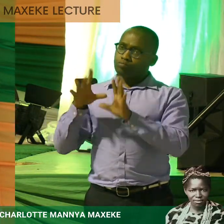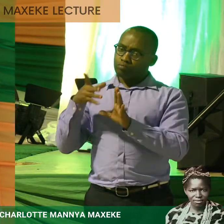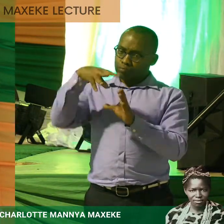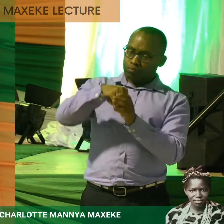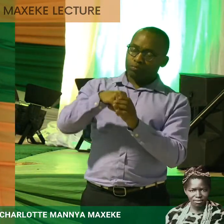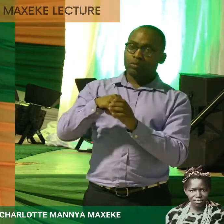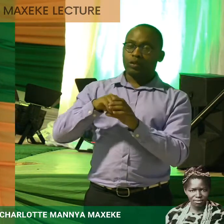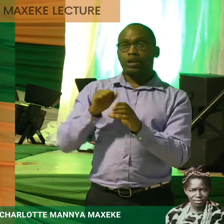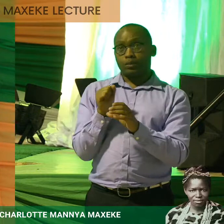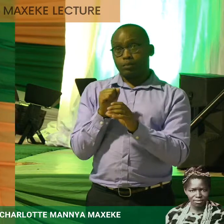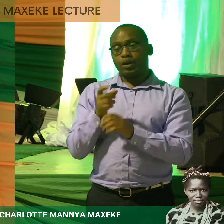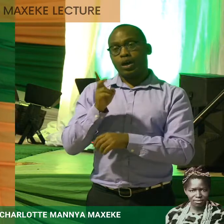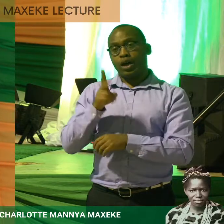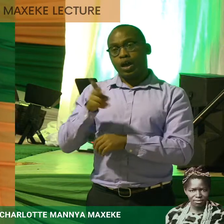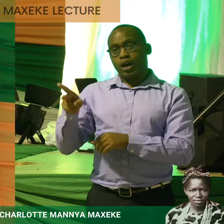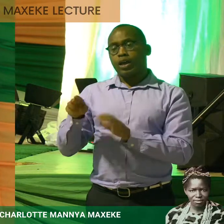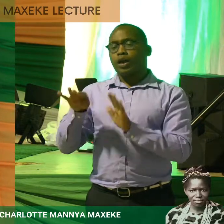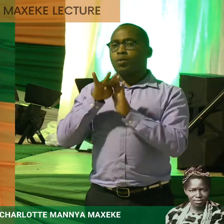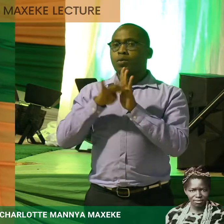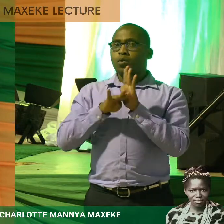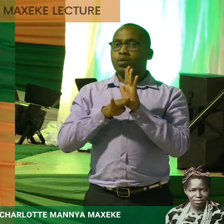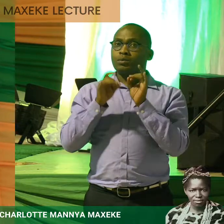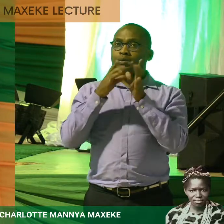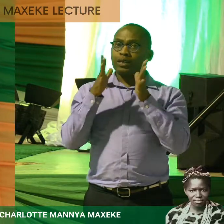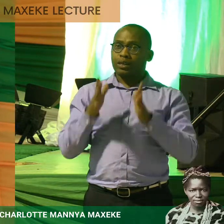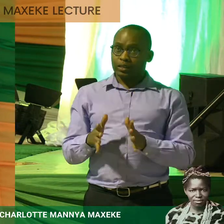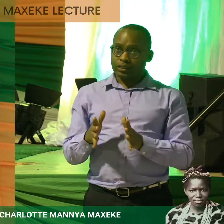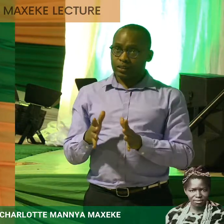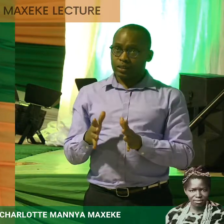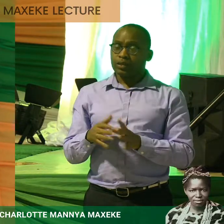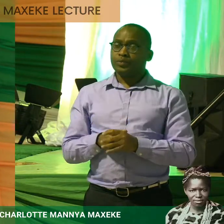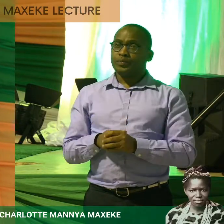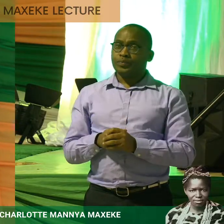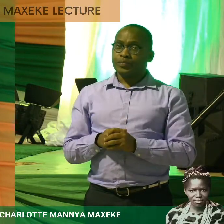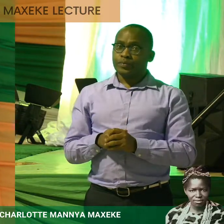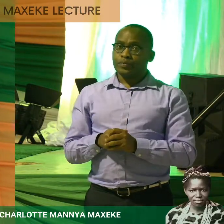andifuna ulibala uprogram director wethu uprof